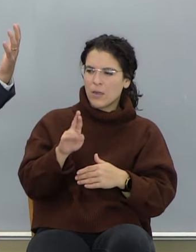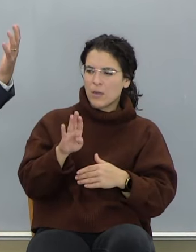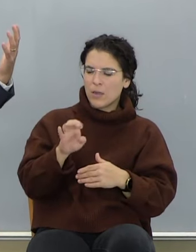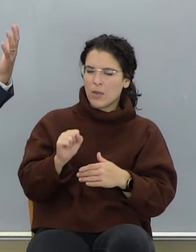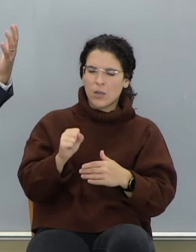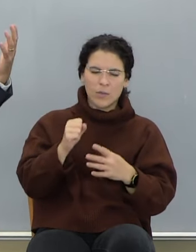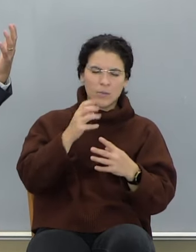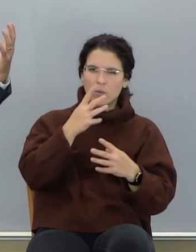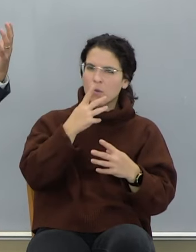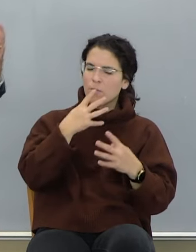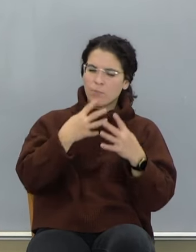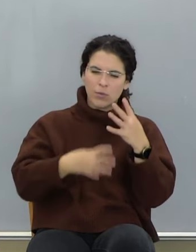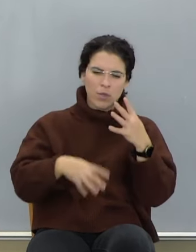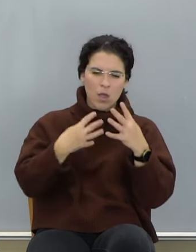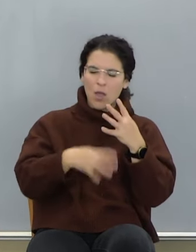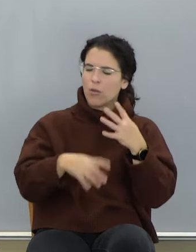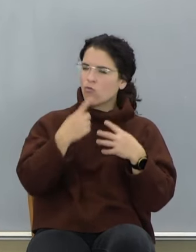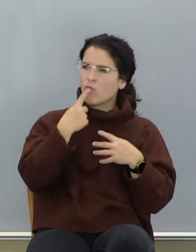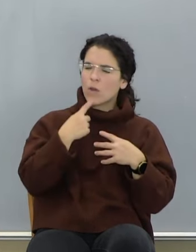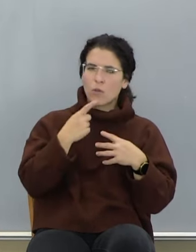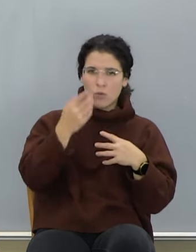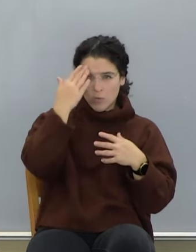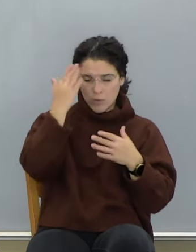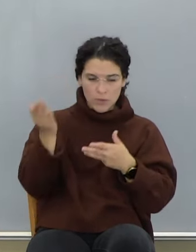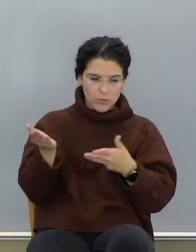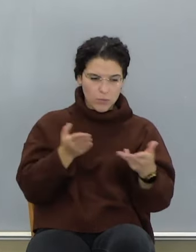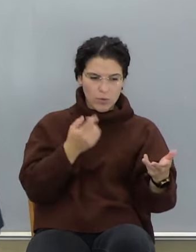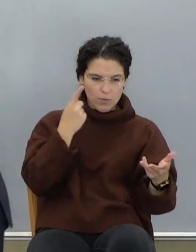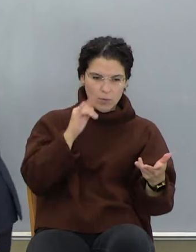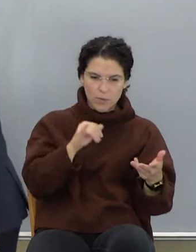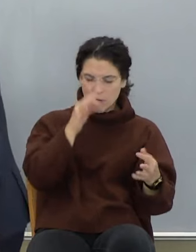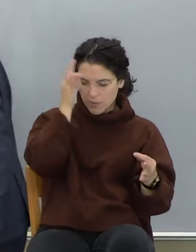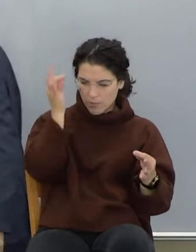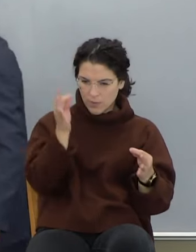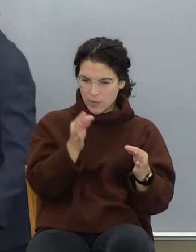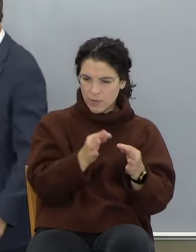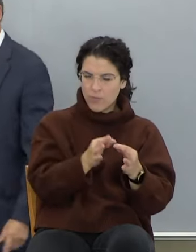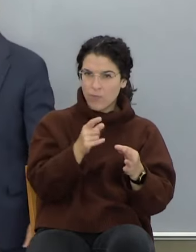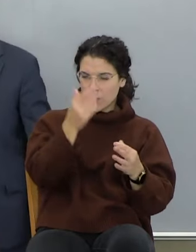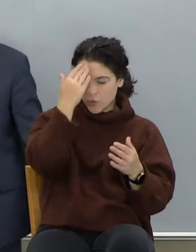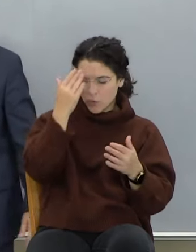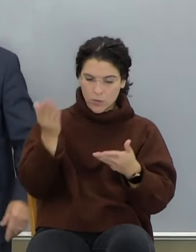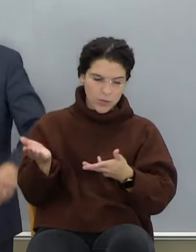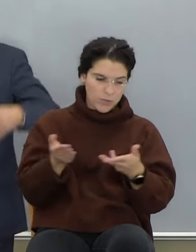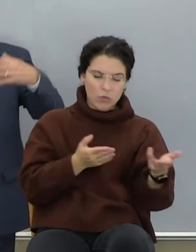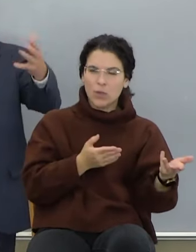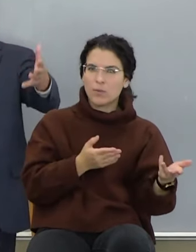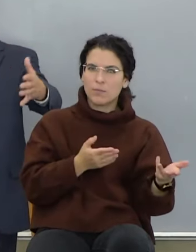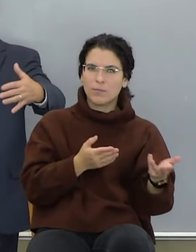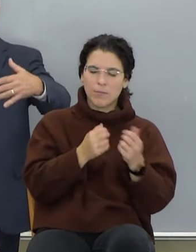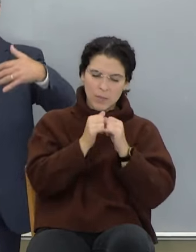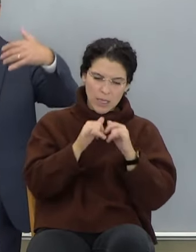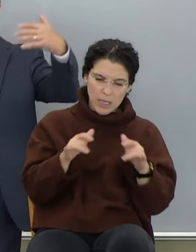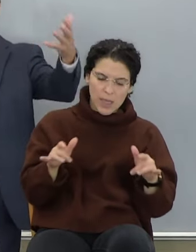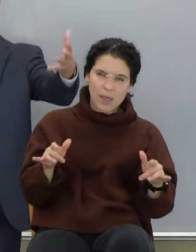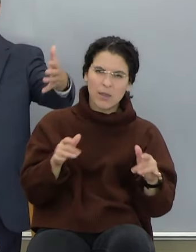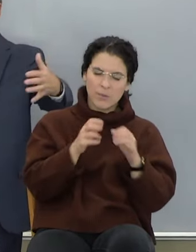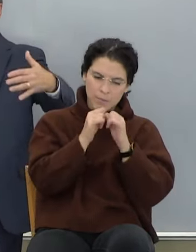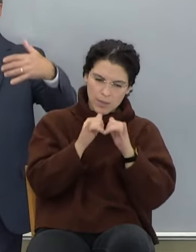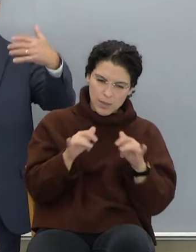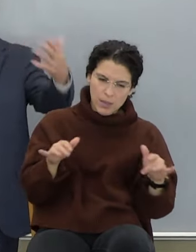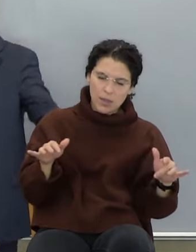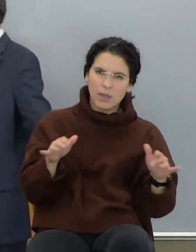blood red, you know what he's bringing? That faithful, you know what he's bringing? Blessing,